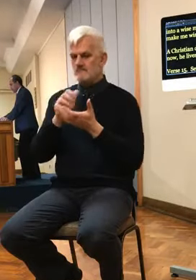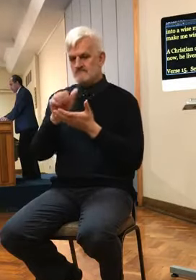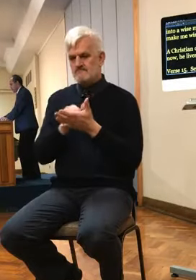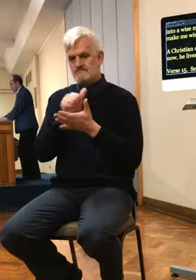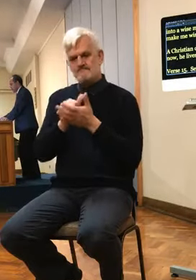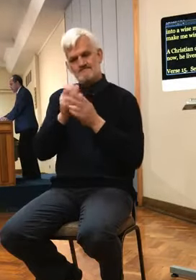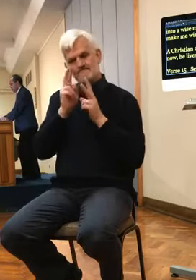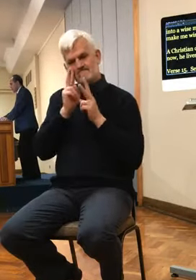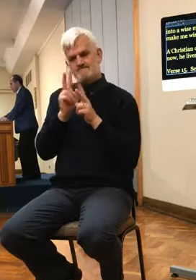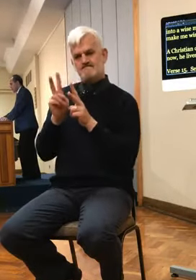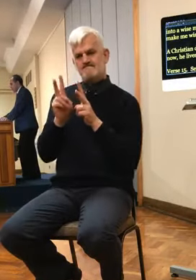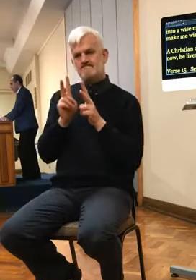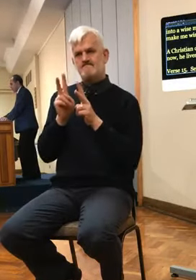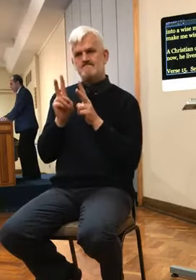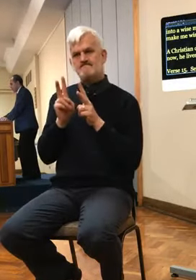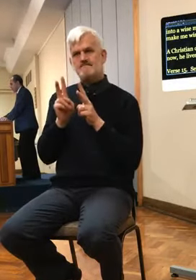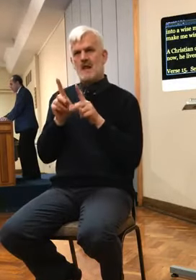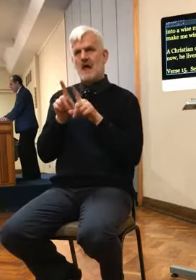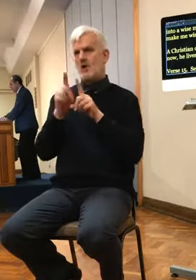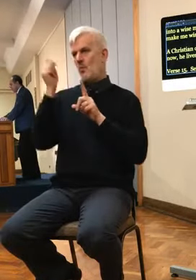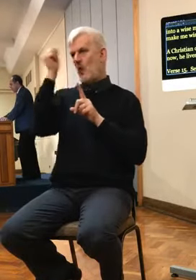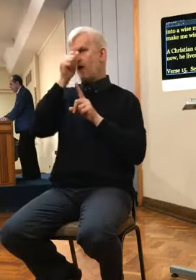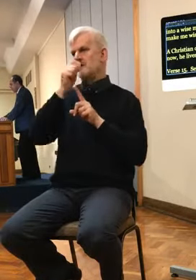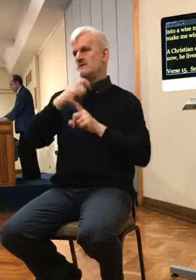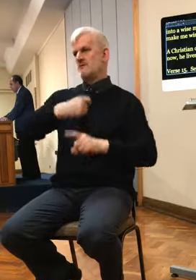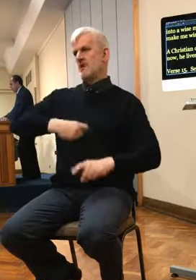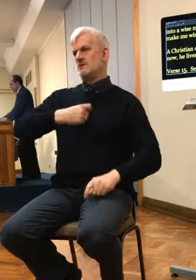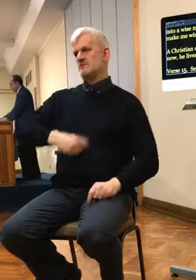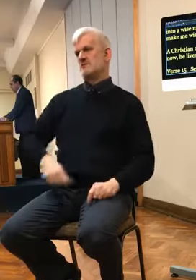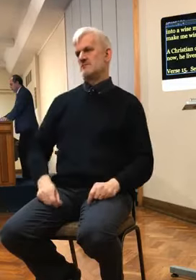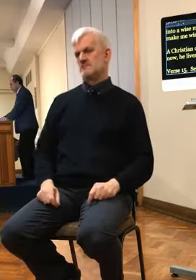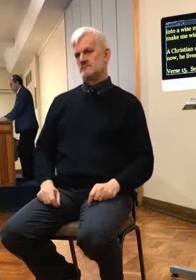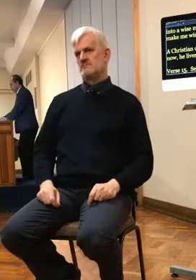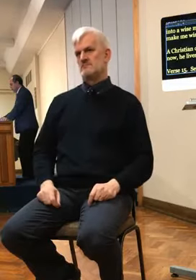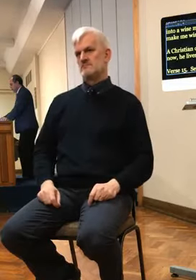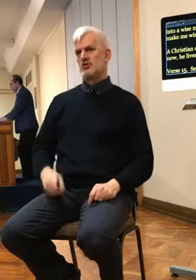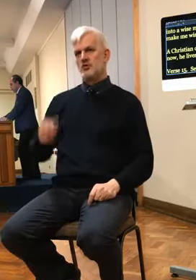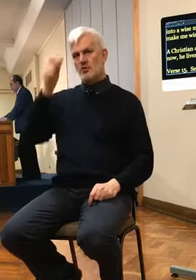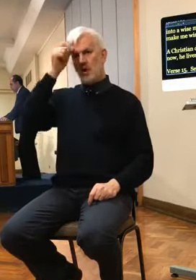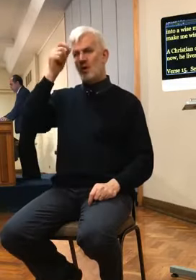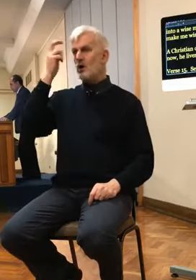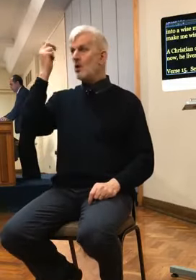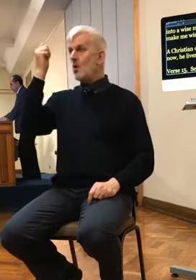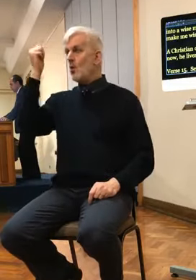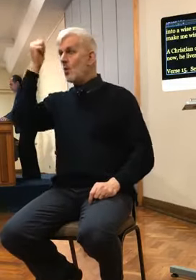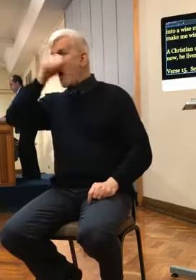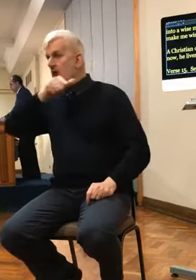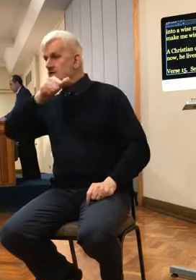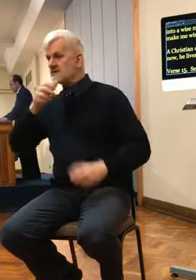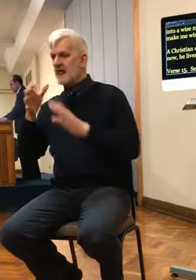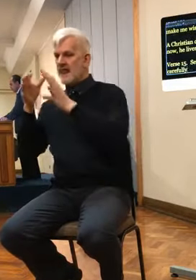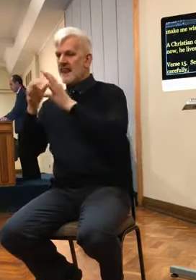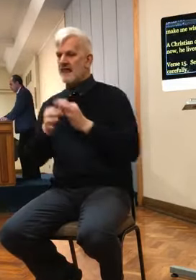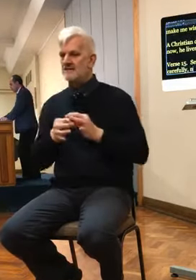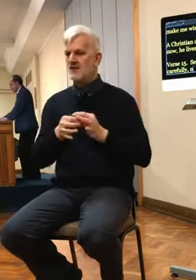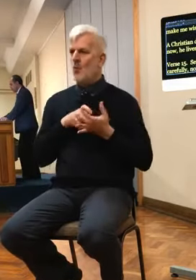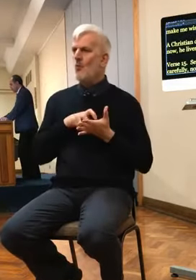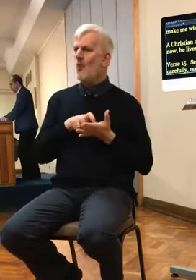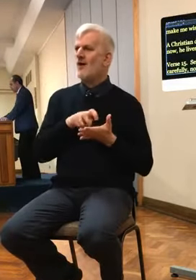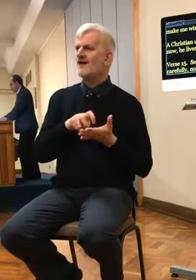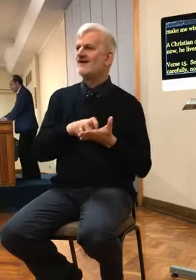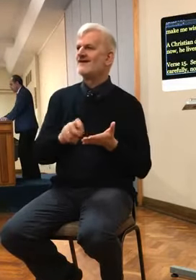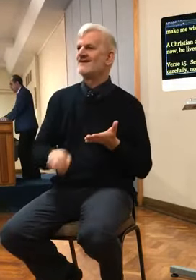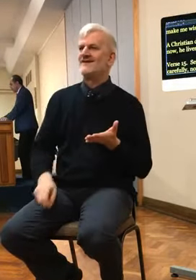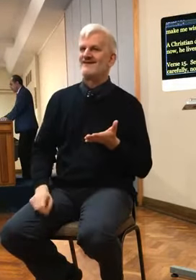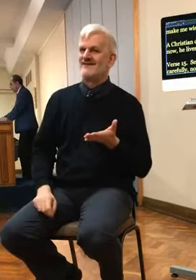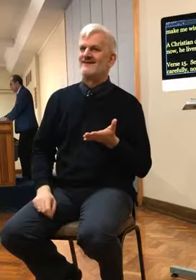wise. Wisdom is related to the way we walk. But also Paul adds now, as